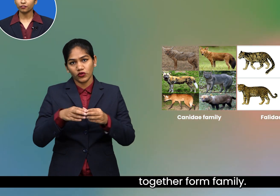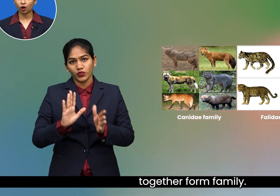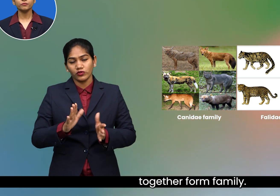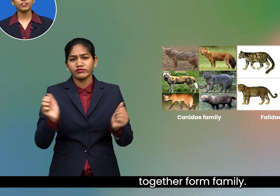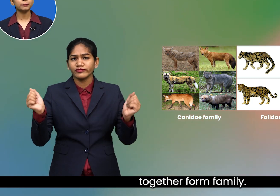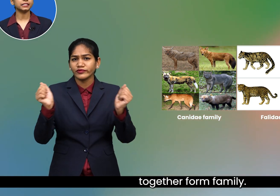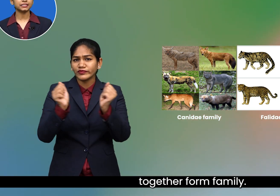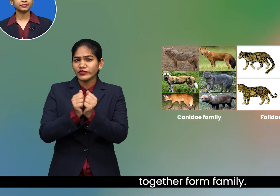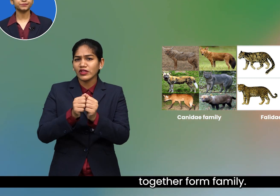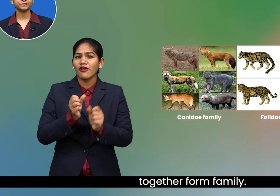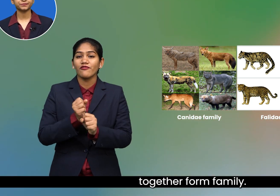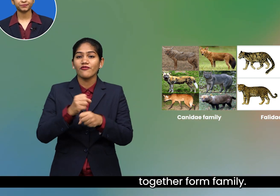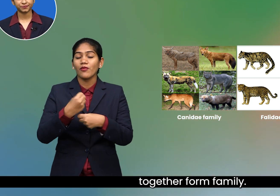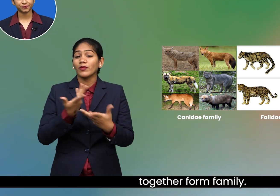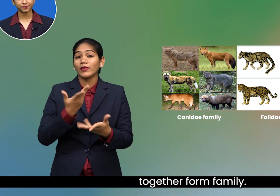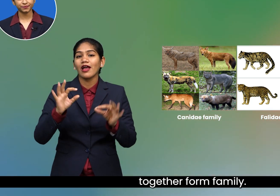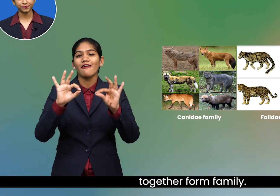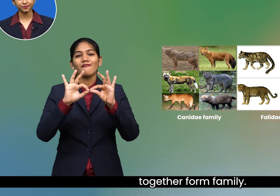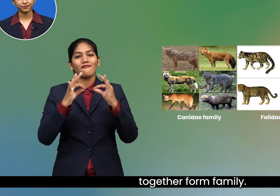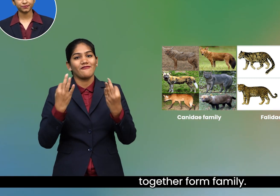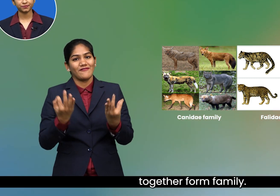together form family,